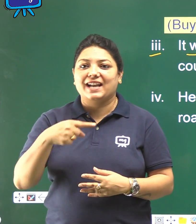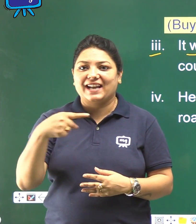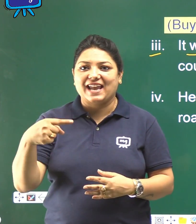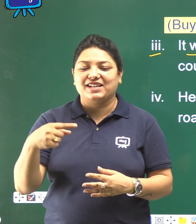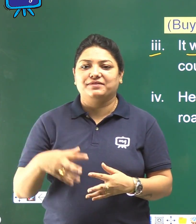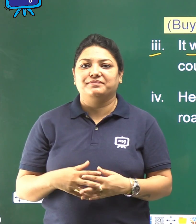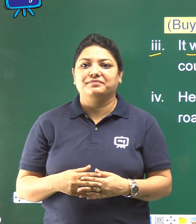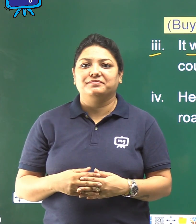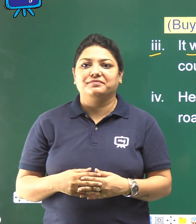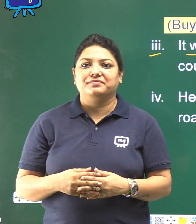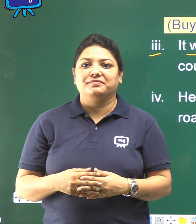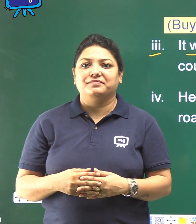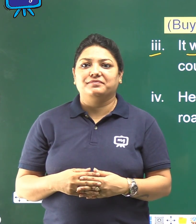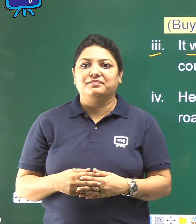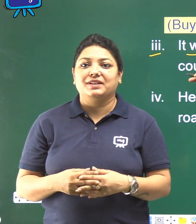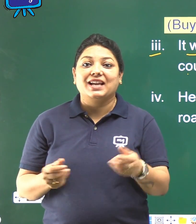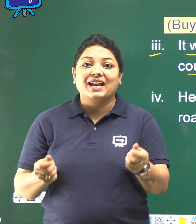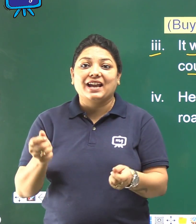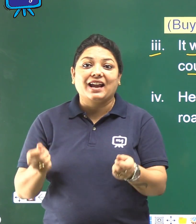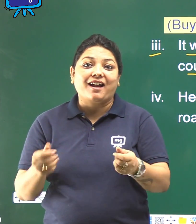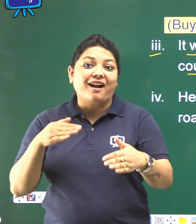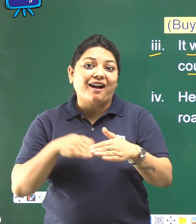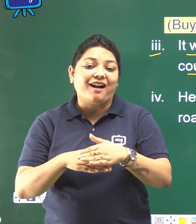dash car in the country.